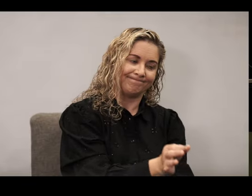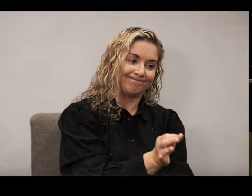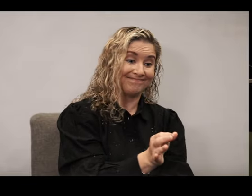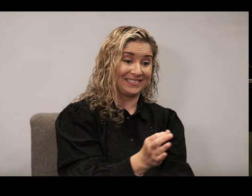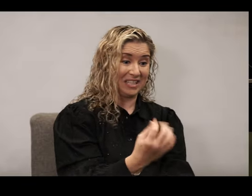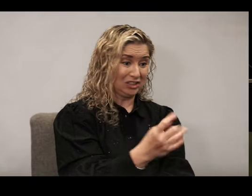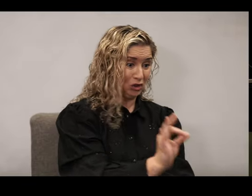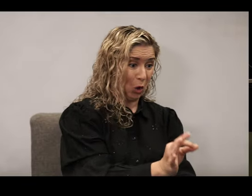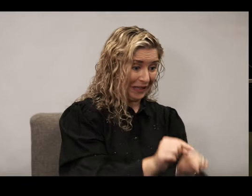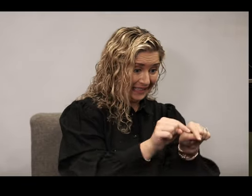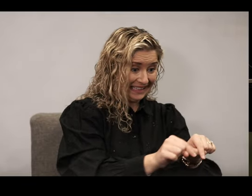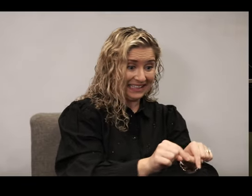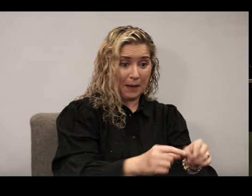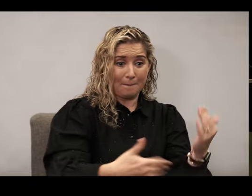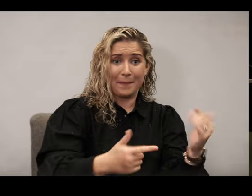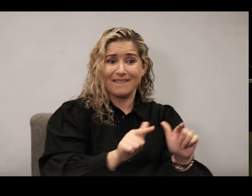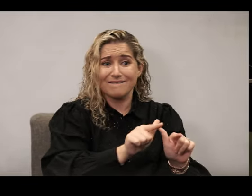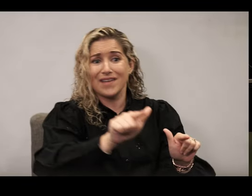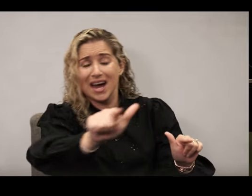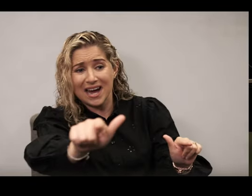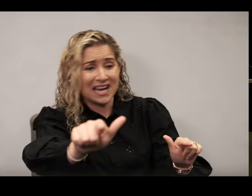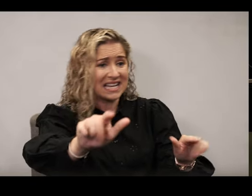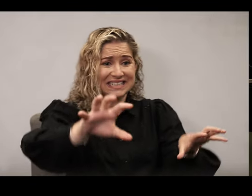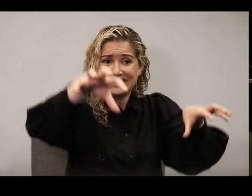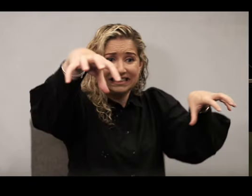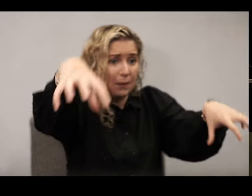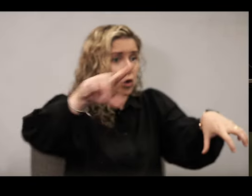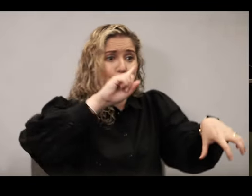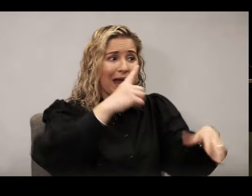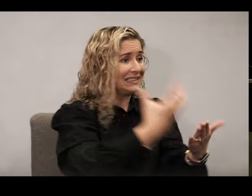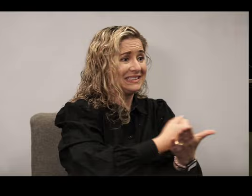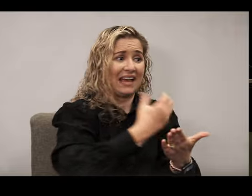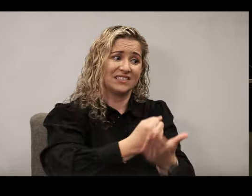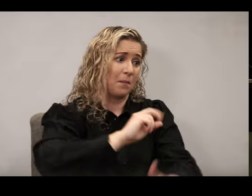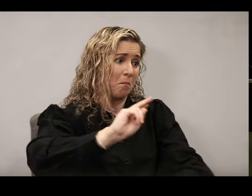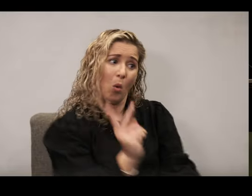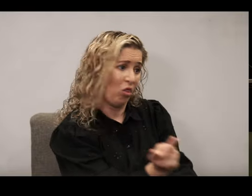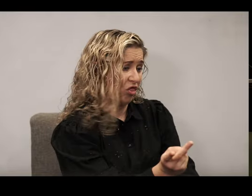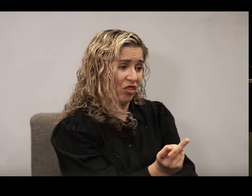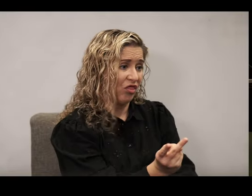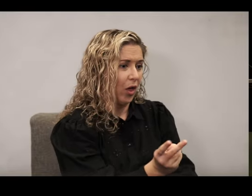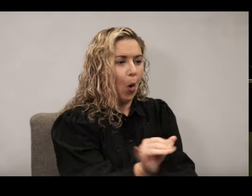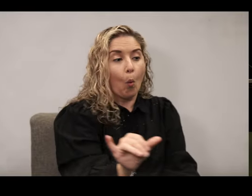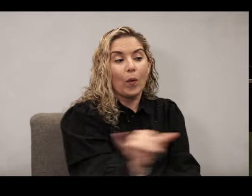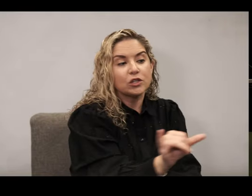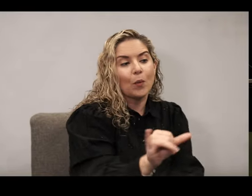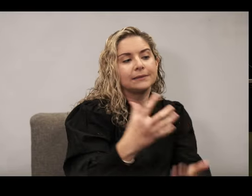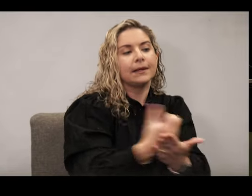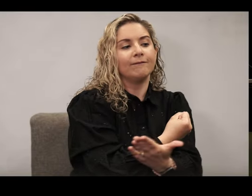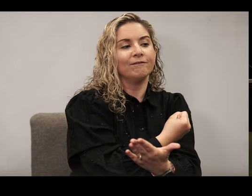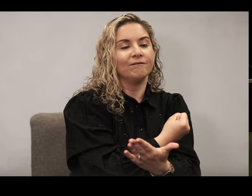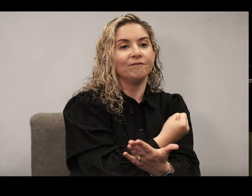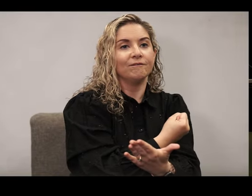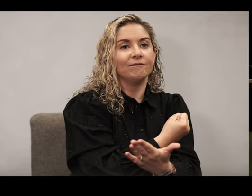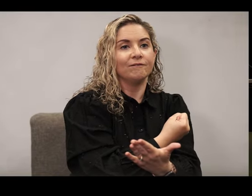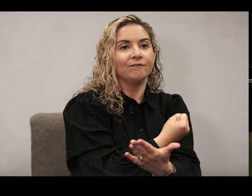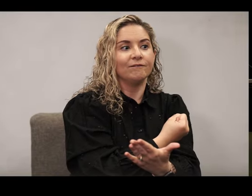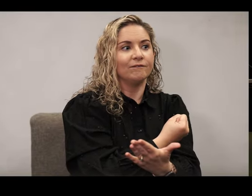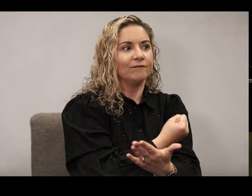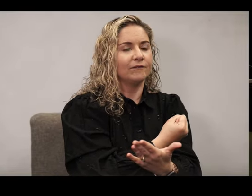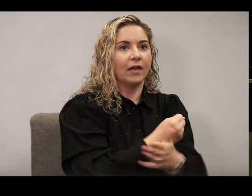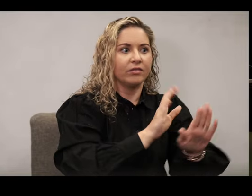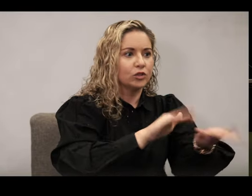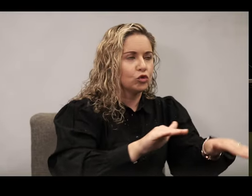you save the human baby, right? And then he went to go on. But what happened was suddenly there was a flurry